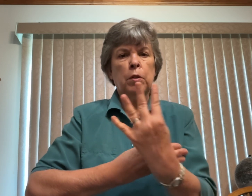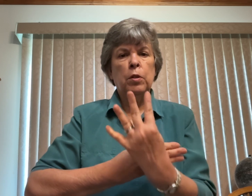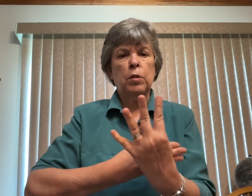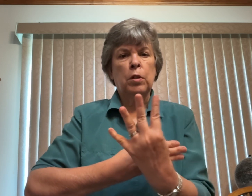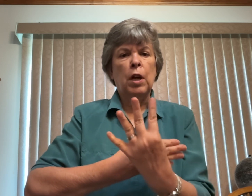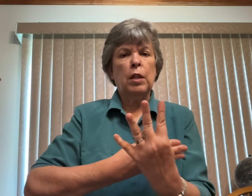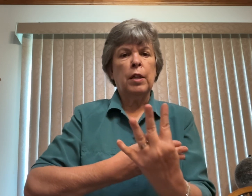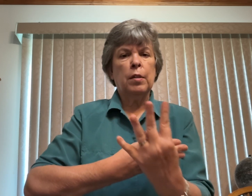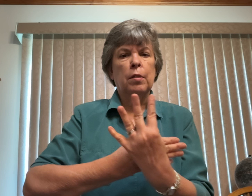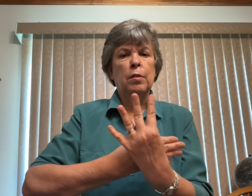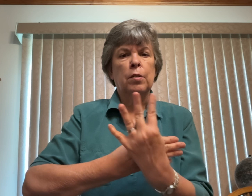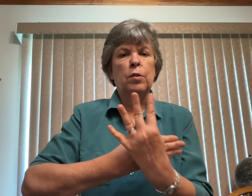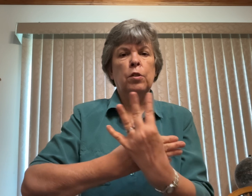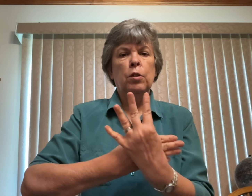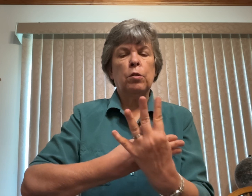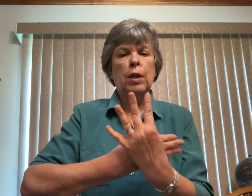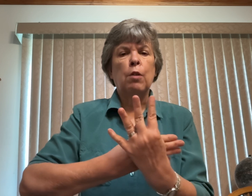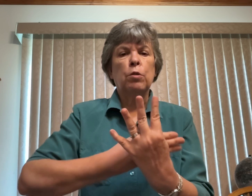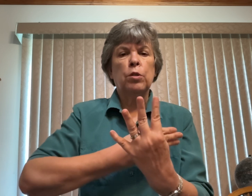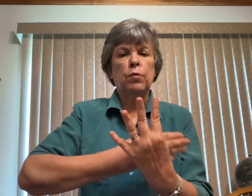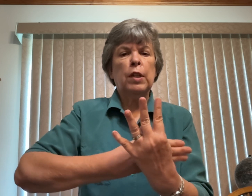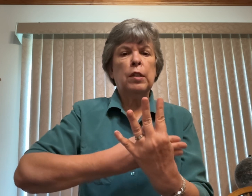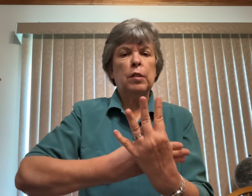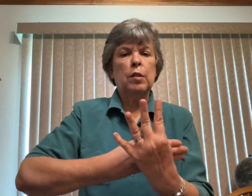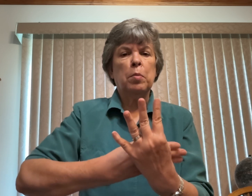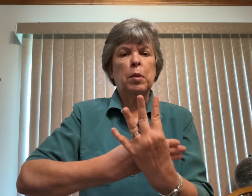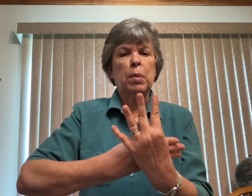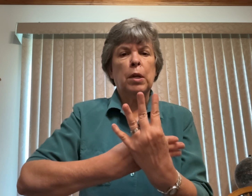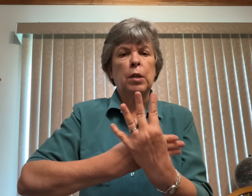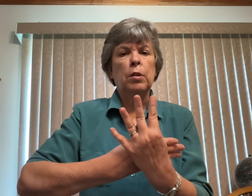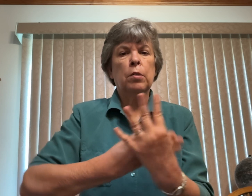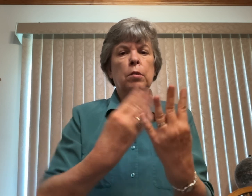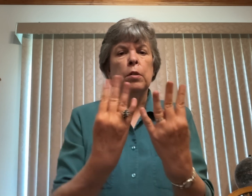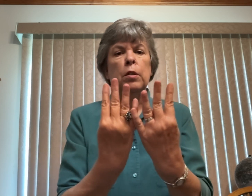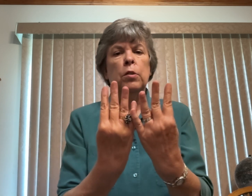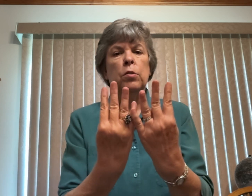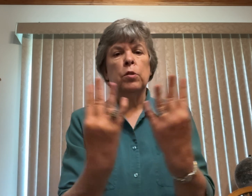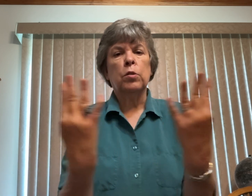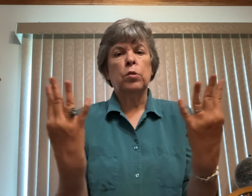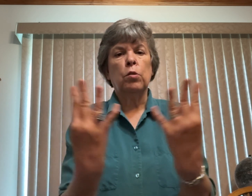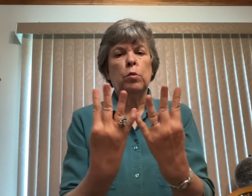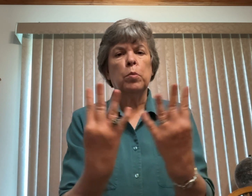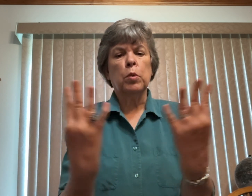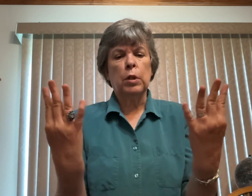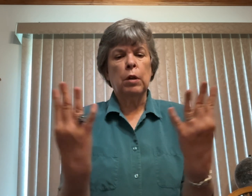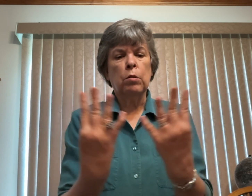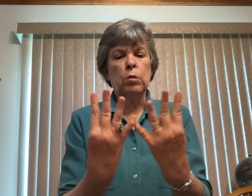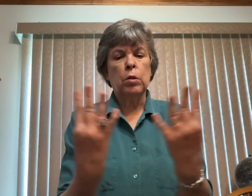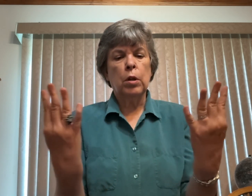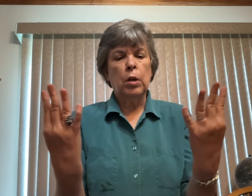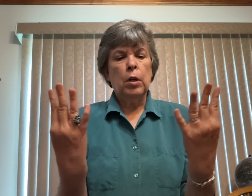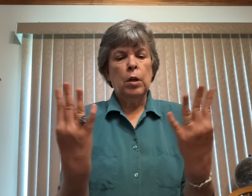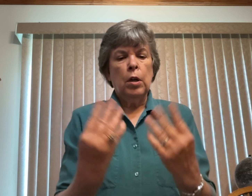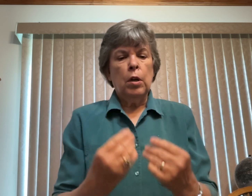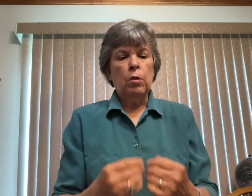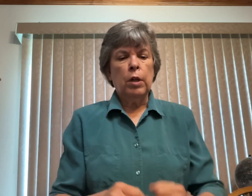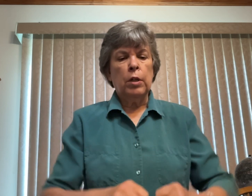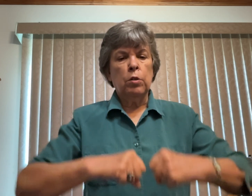This is kind of like, you know, the towers defending something back here, and this just shows more towers. Okay, so we